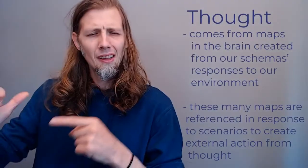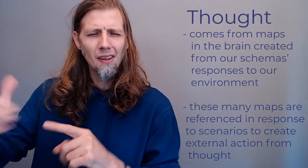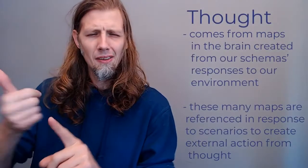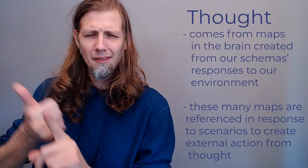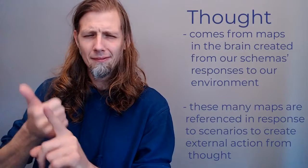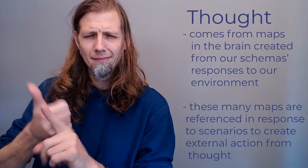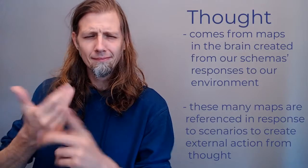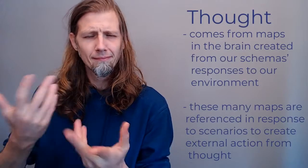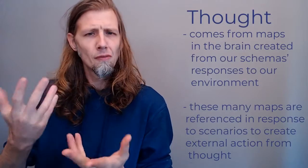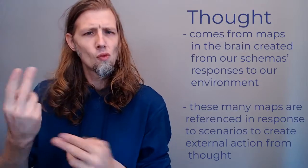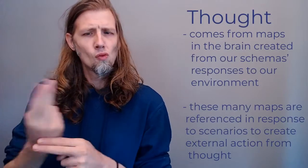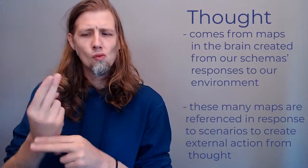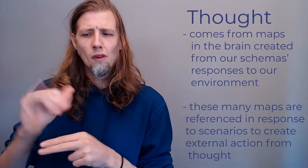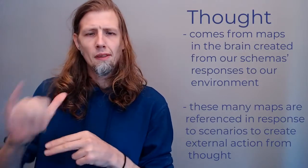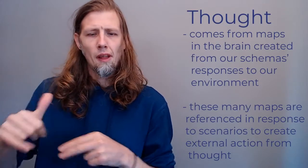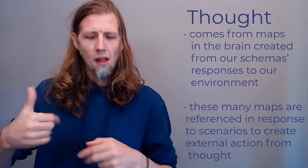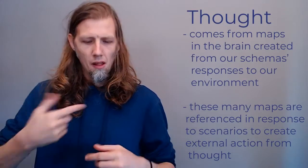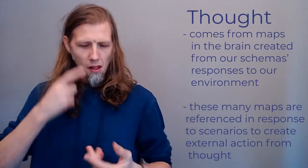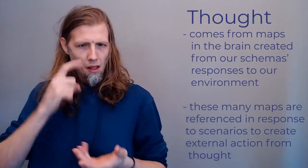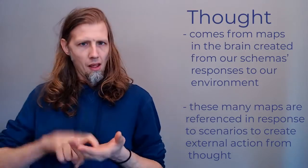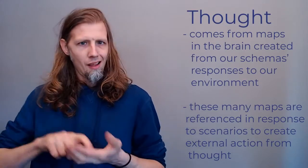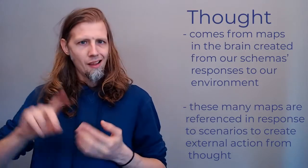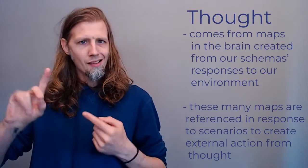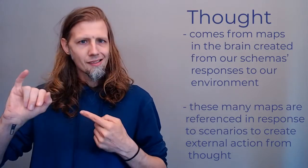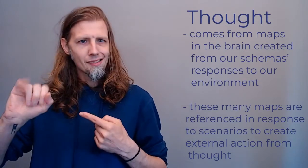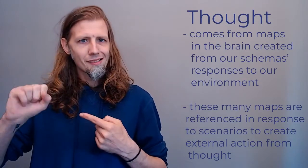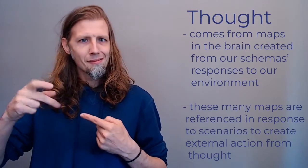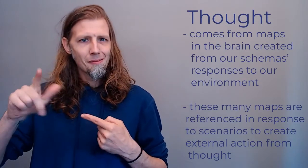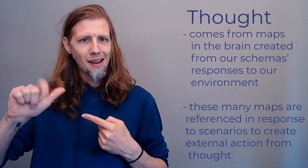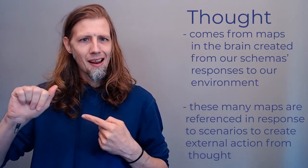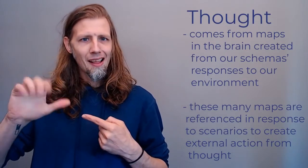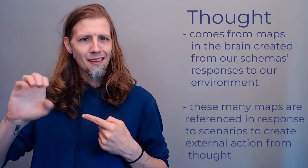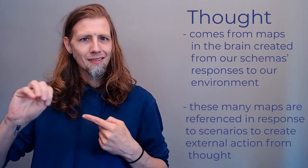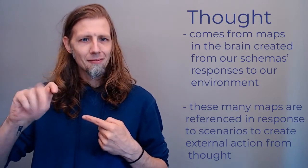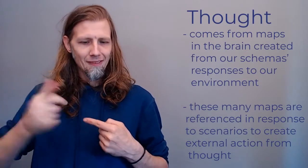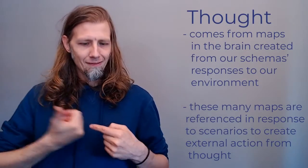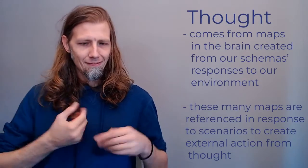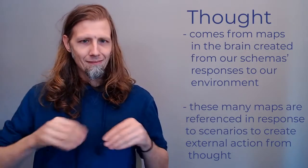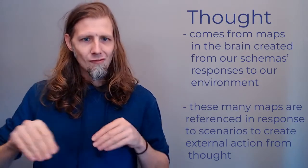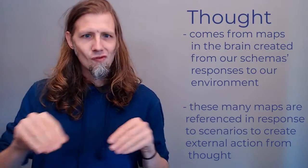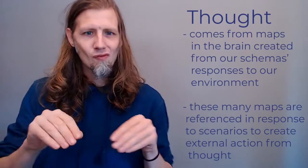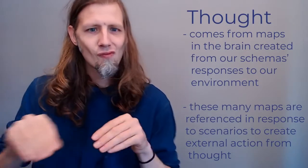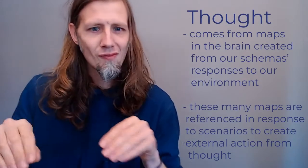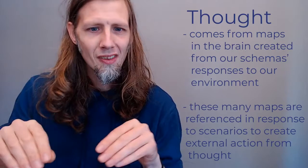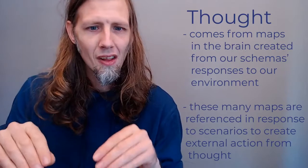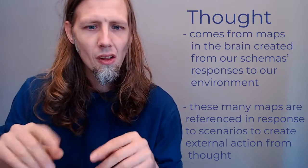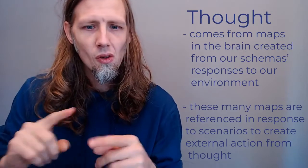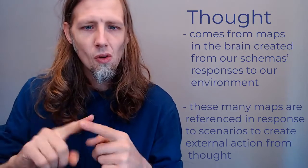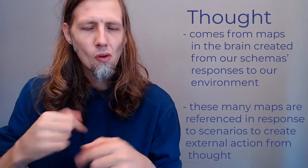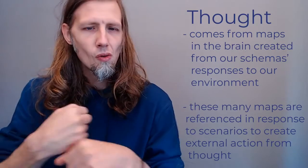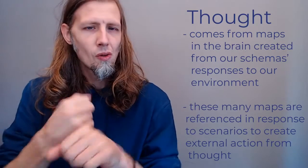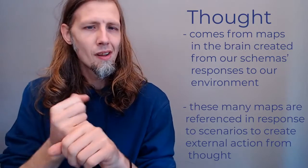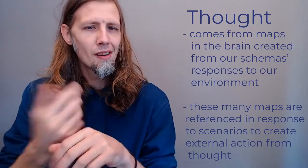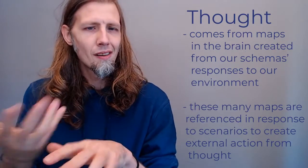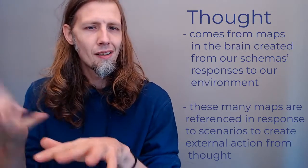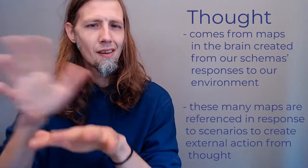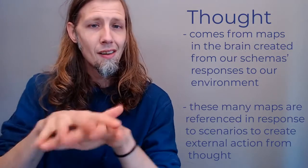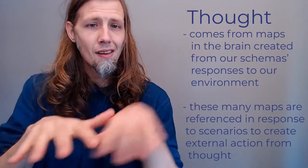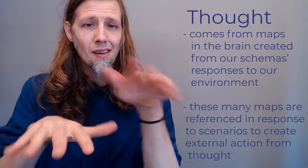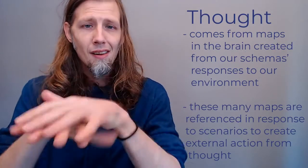When a child begins to recognize displacement and the impact that their movements have on the world, they